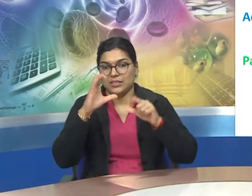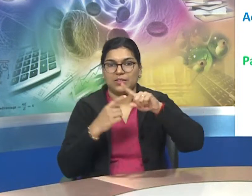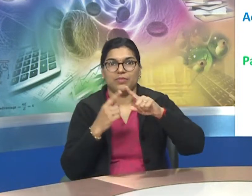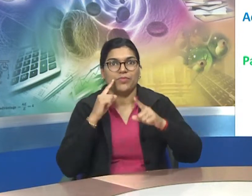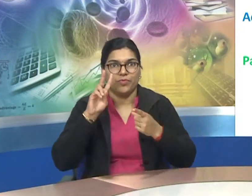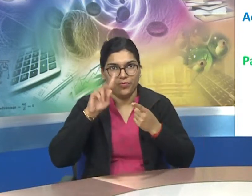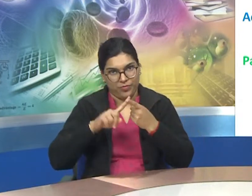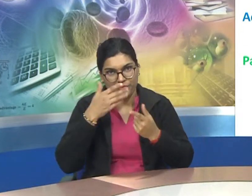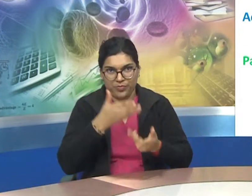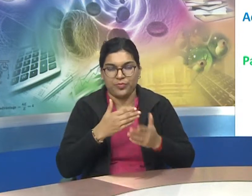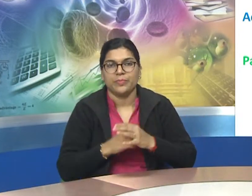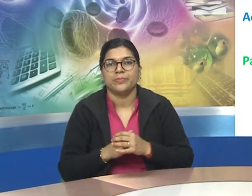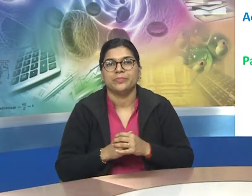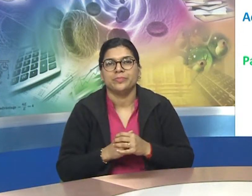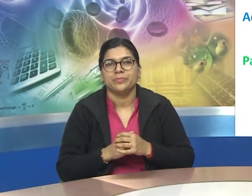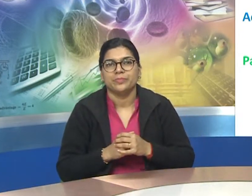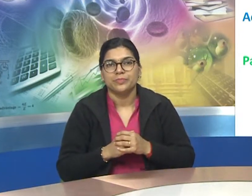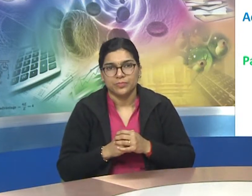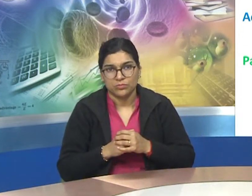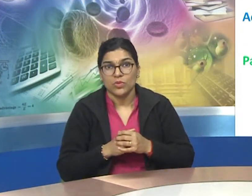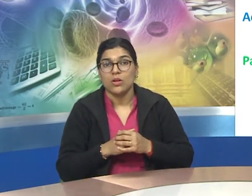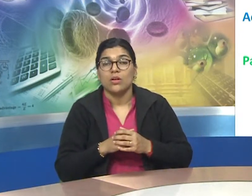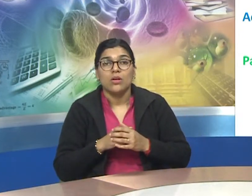In the active statement, you can see